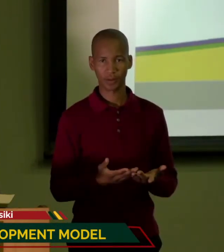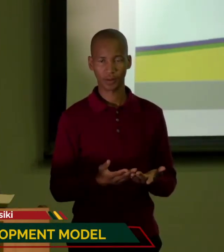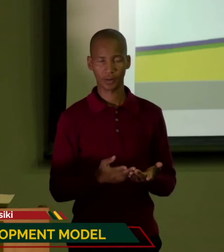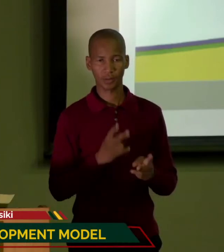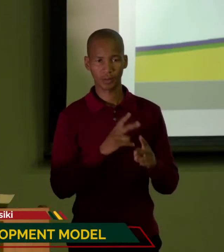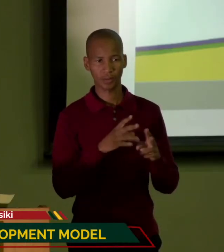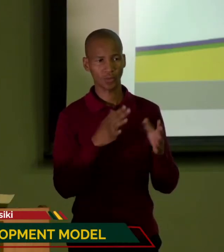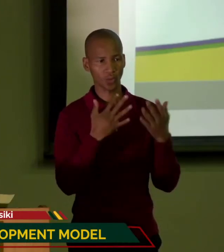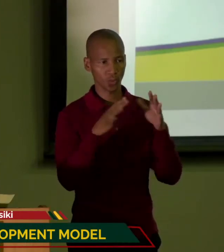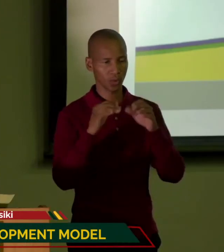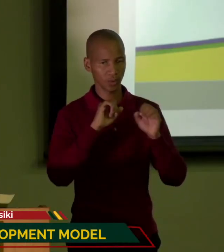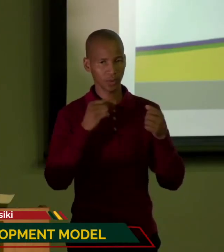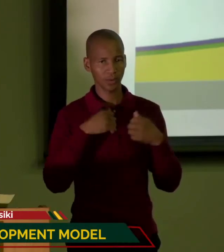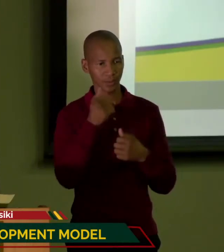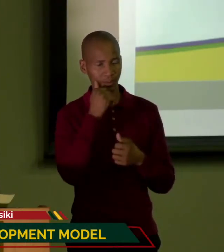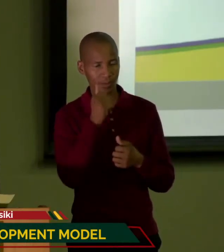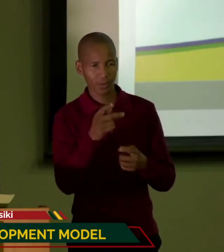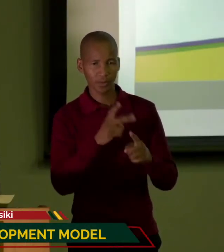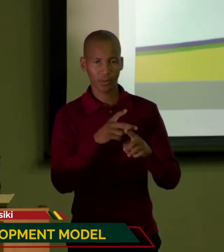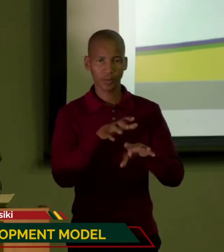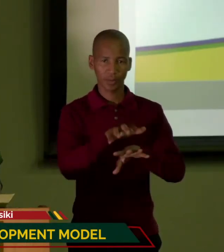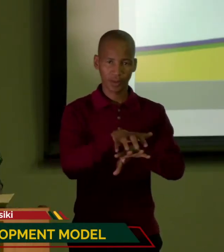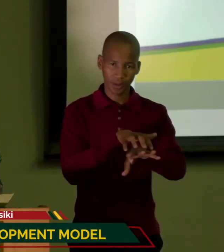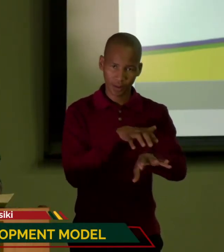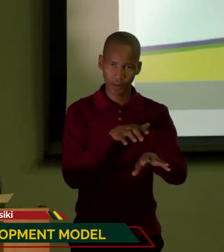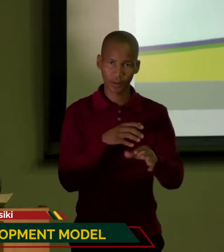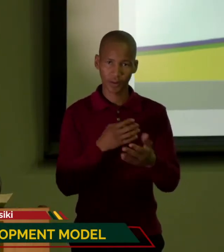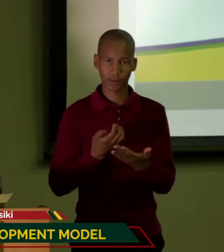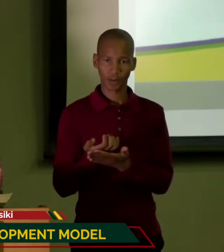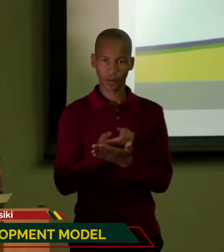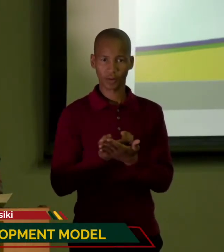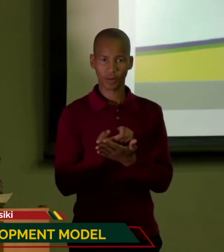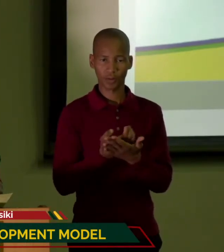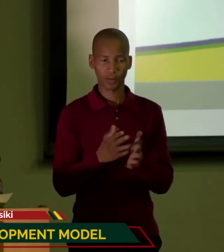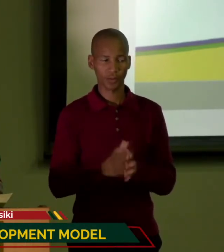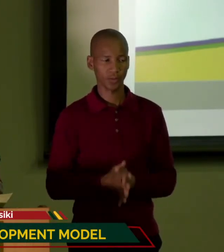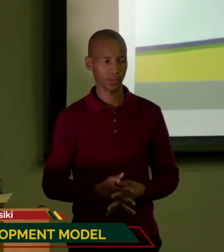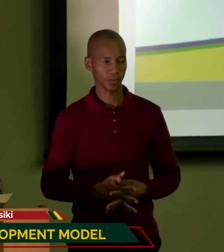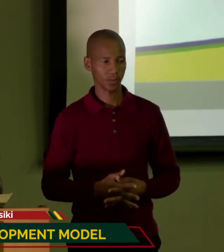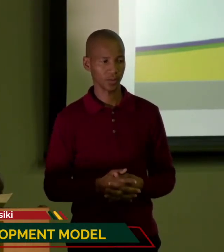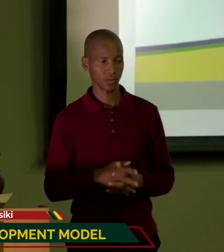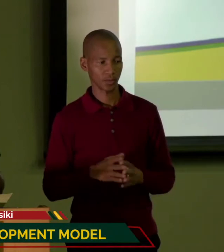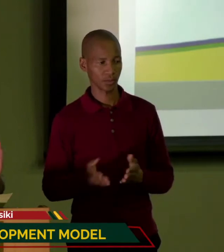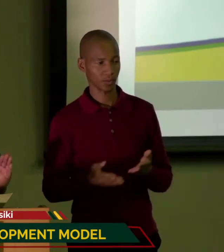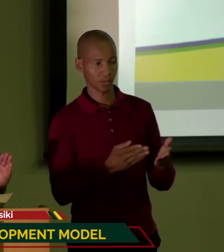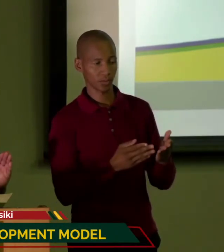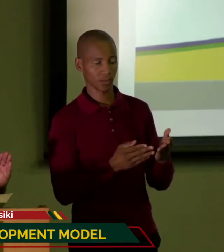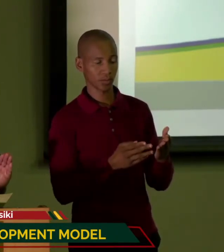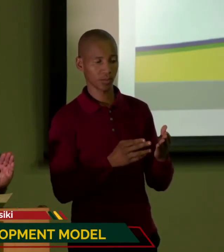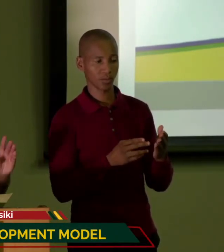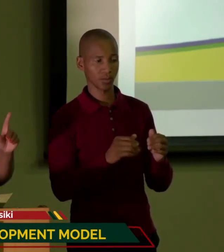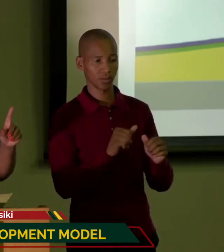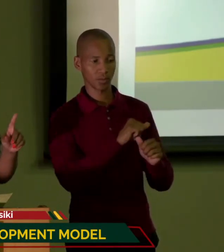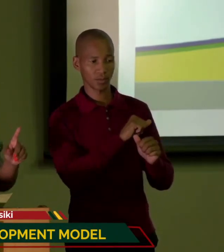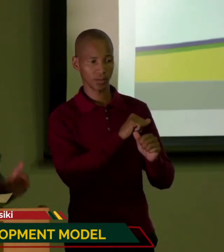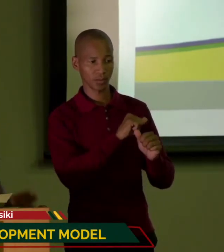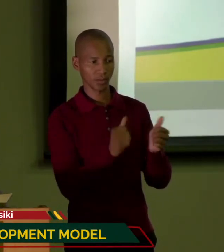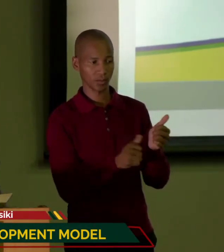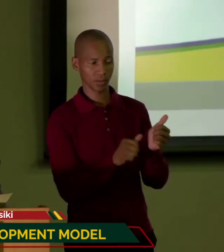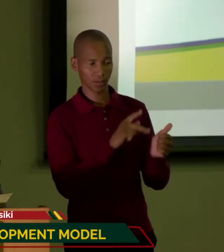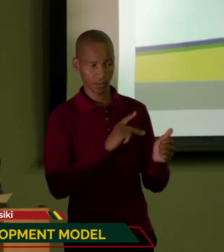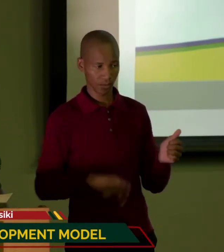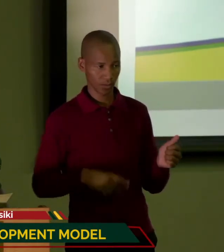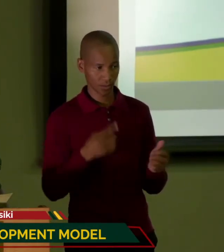oceans and agricultural economy. Deputy President, thetha kuwe le nto, have